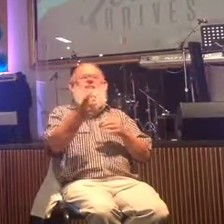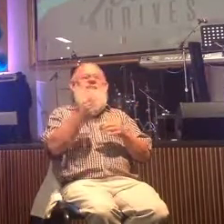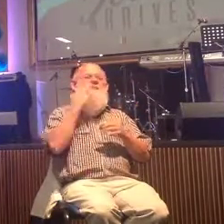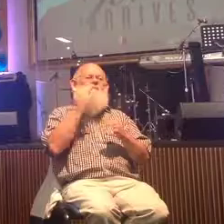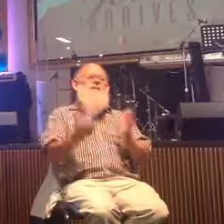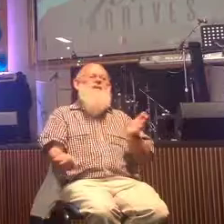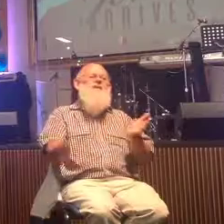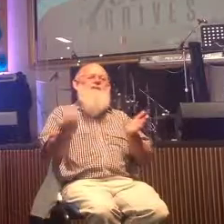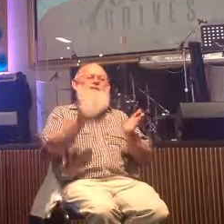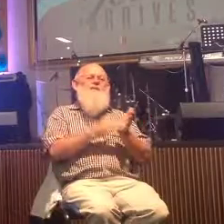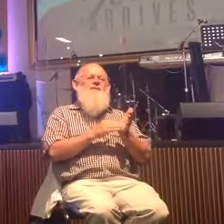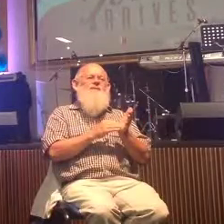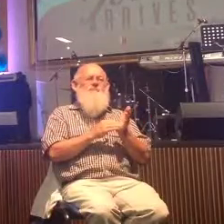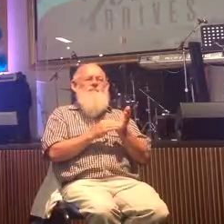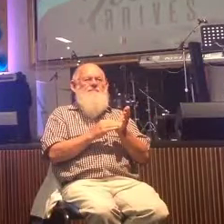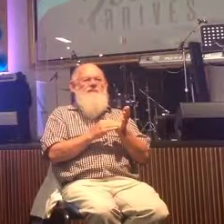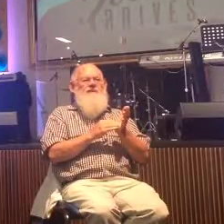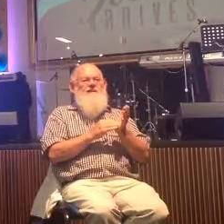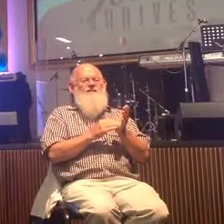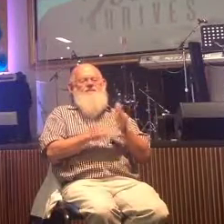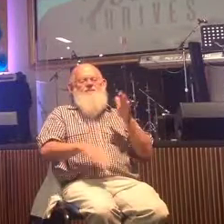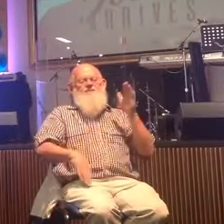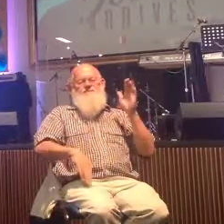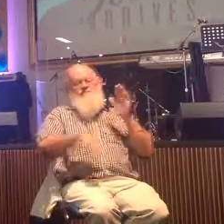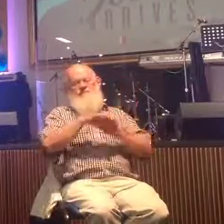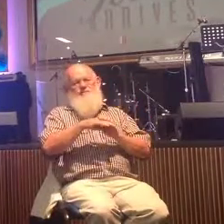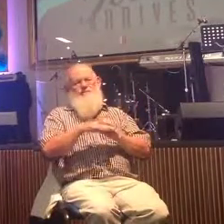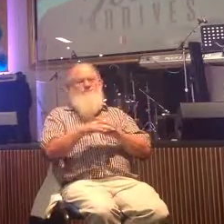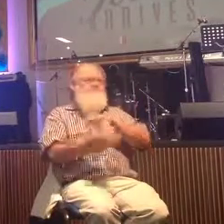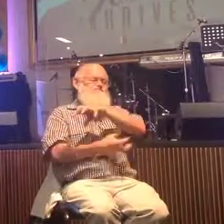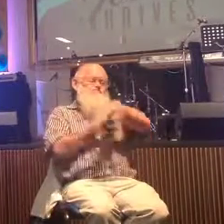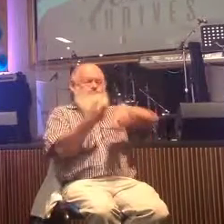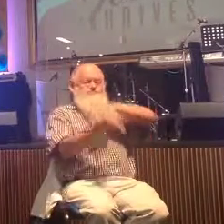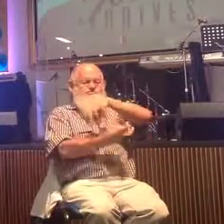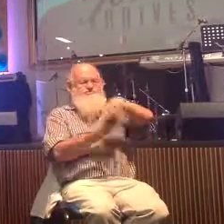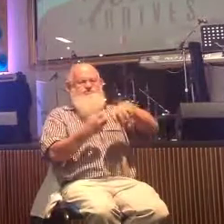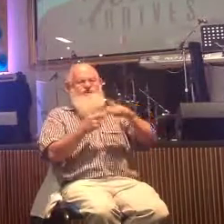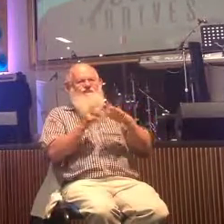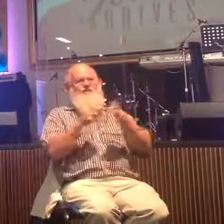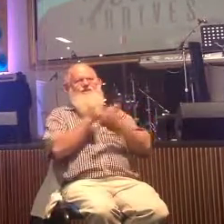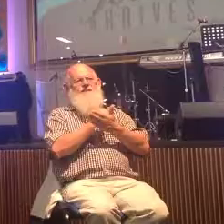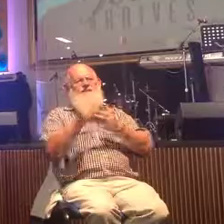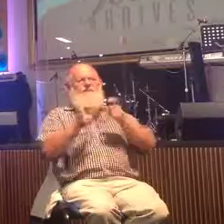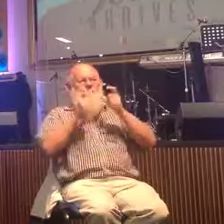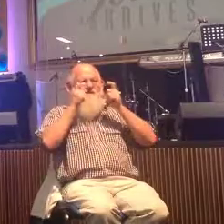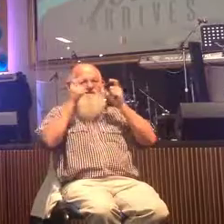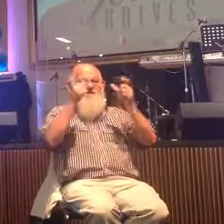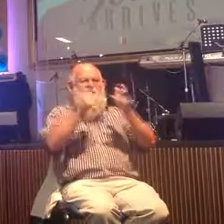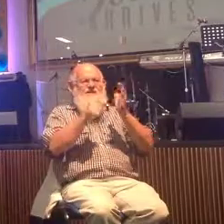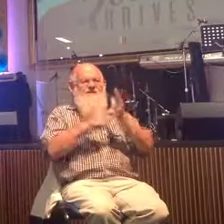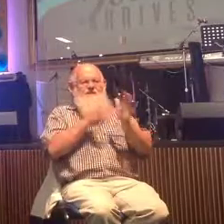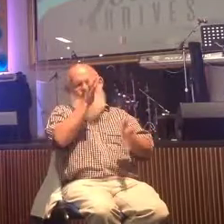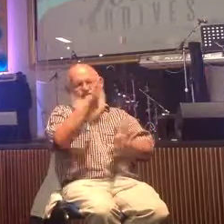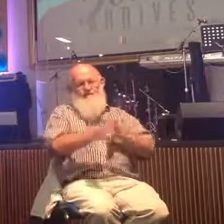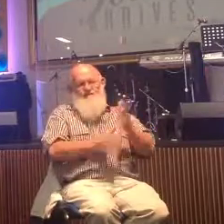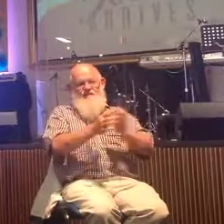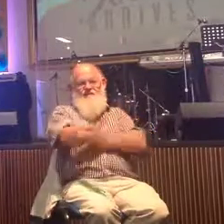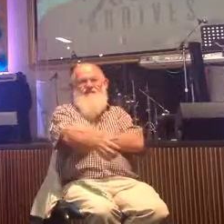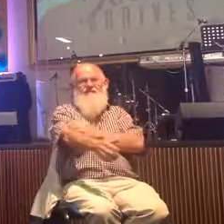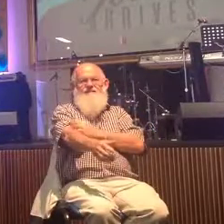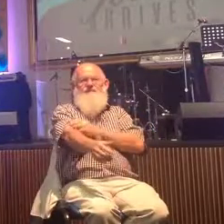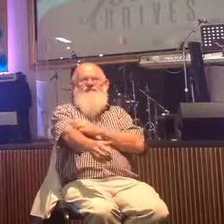when he arrived was just utter chaos. And so if your number gets called out, what Dr. Chock said, you get to run up, you get 30 seconds,